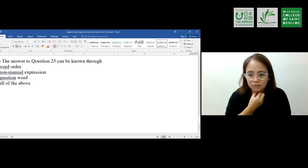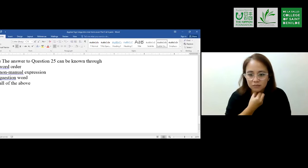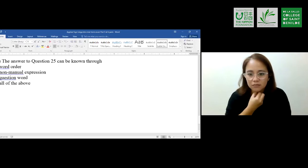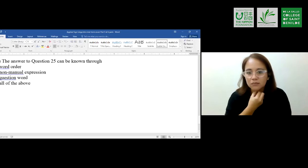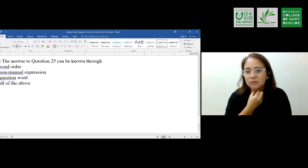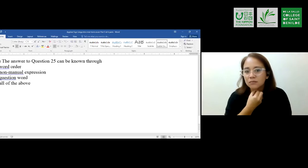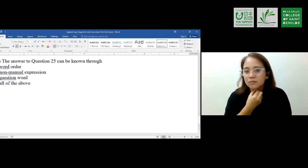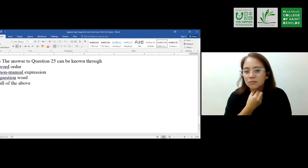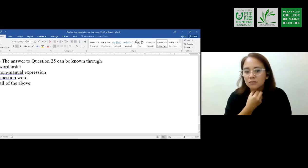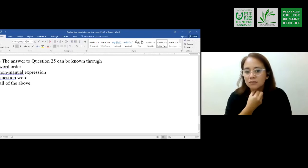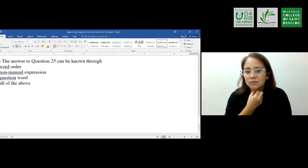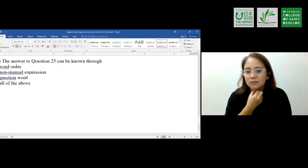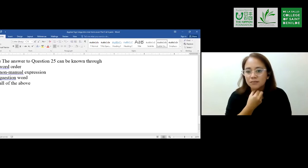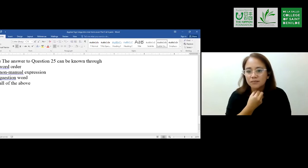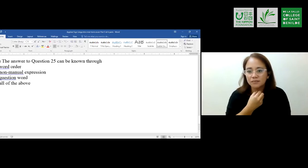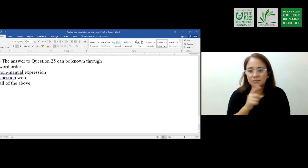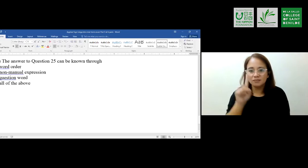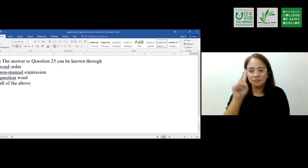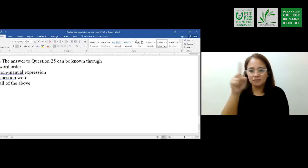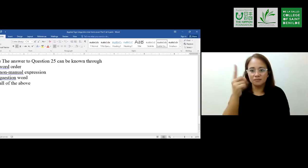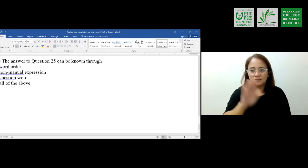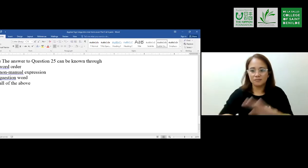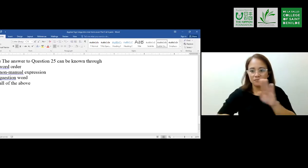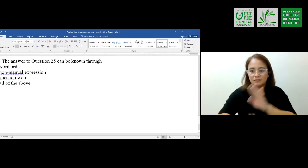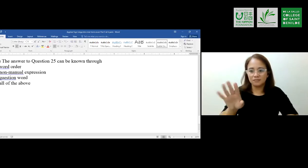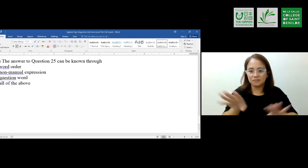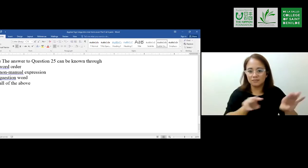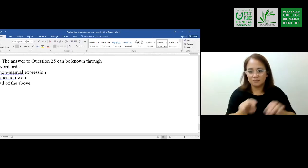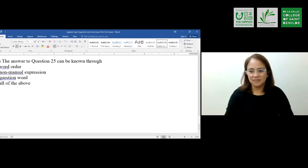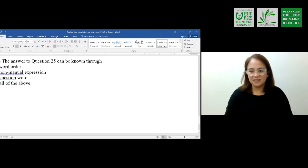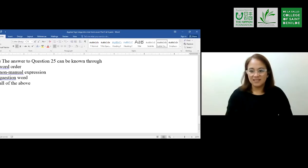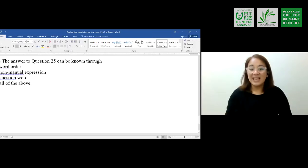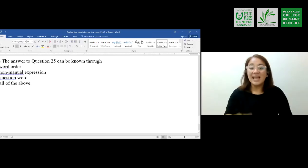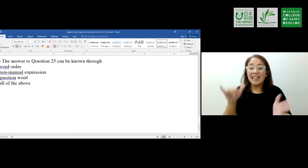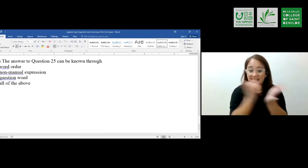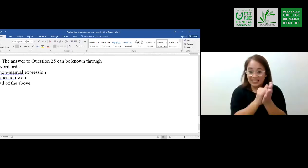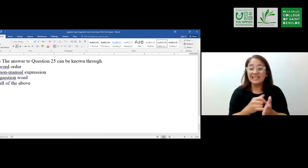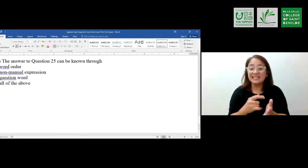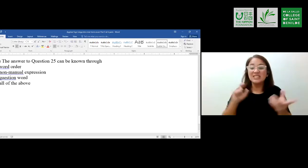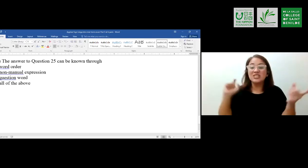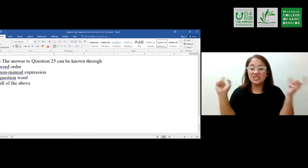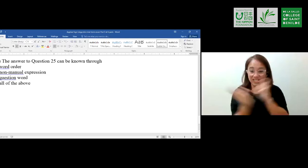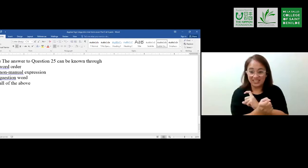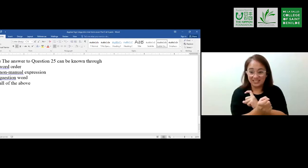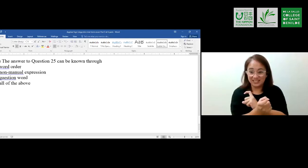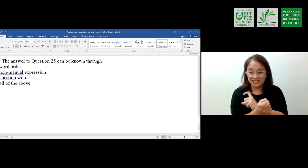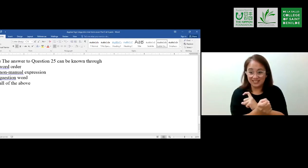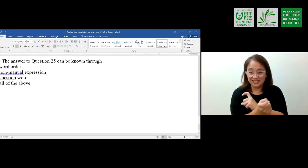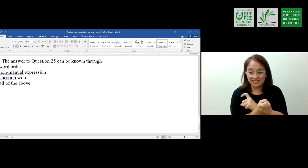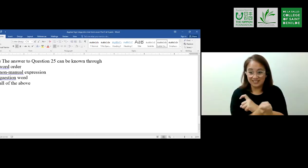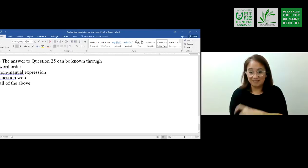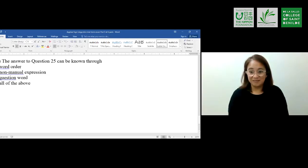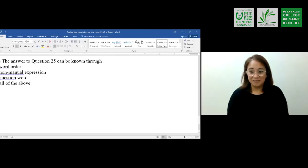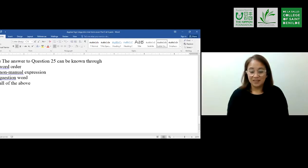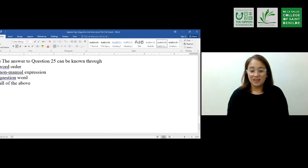where only the hands move. So that's a typical kind of change, but the fact that you have the head moving,